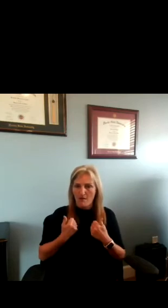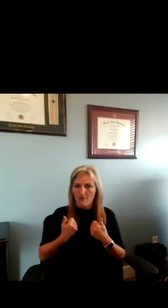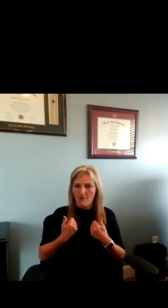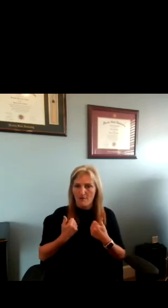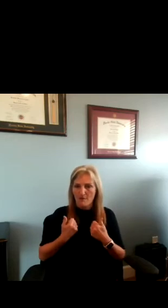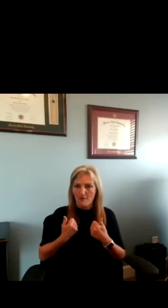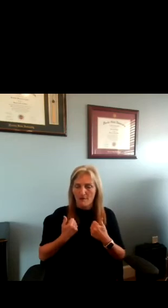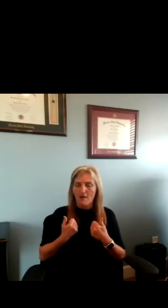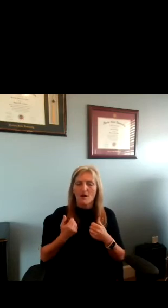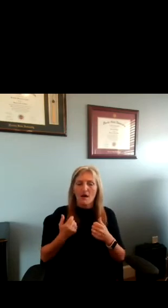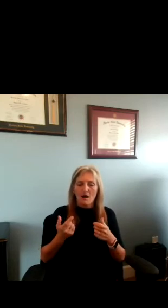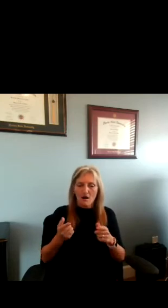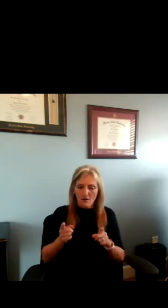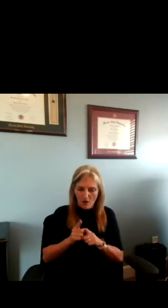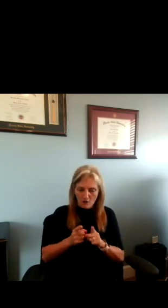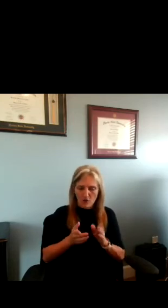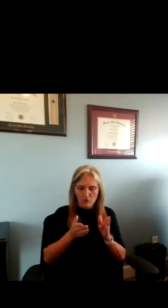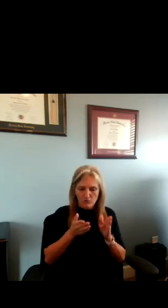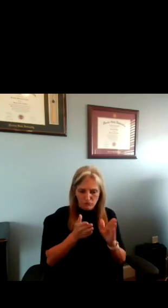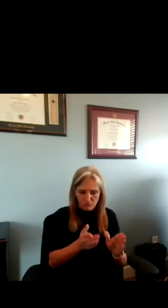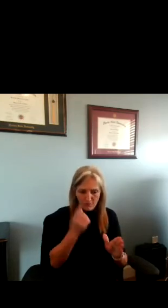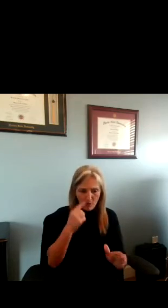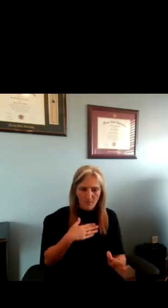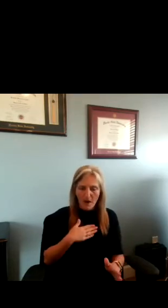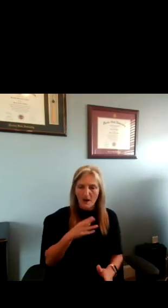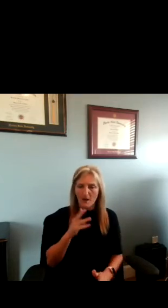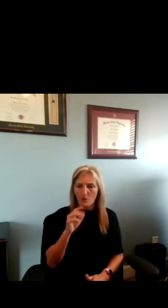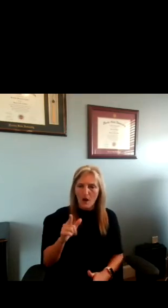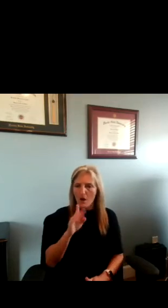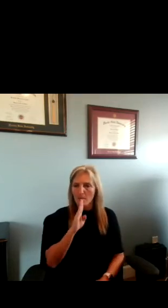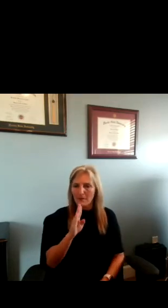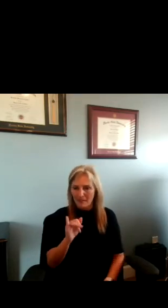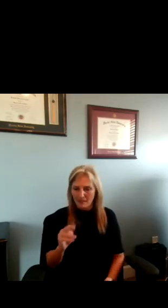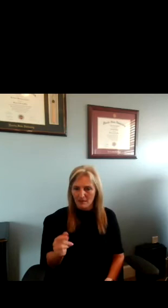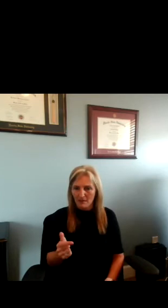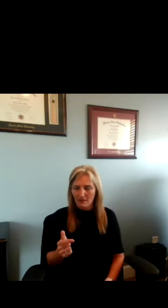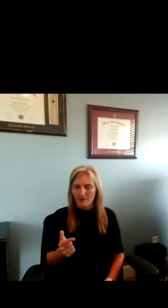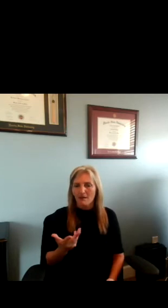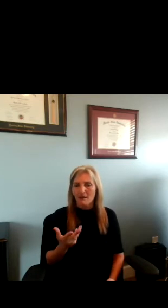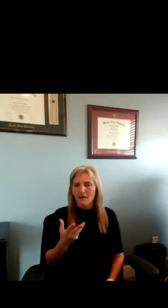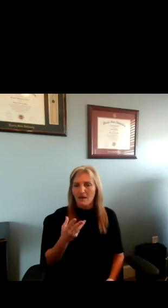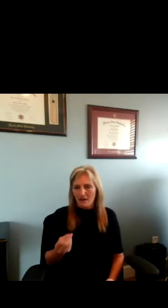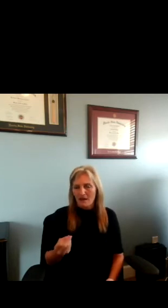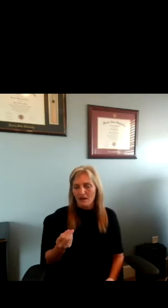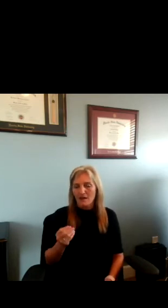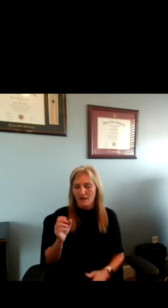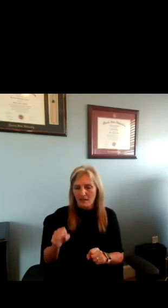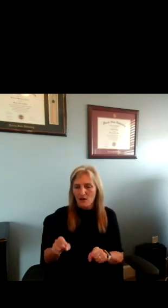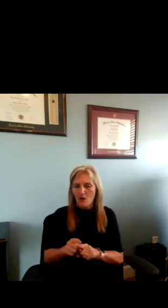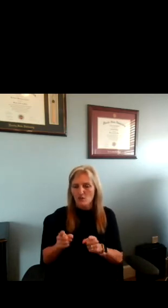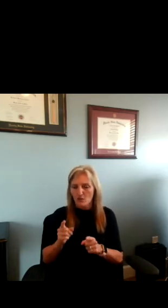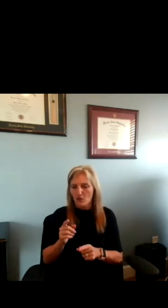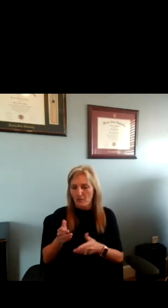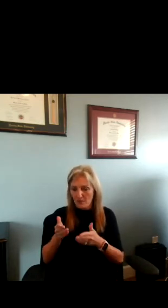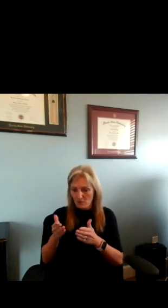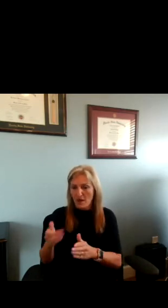the pathway to my well-being. And I think it can be the pathway to the well-being for others.